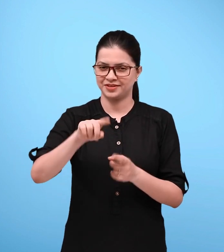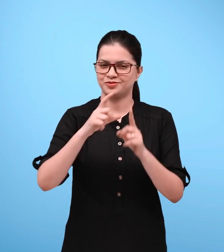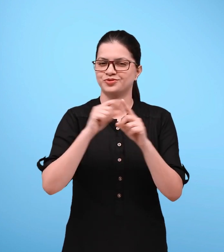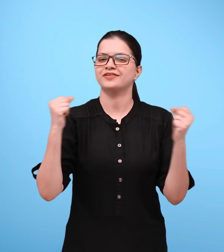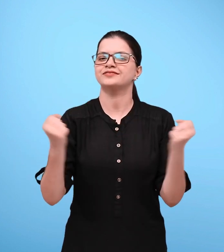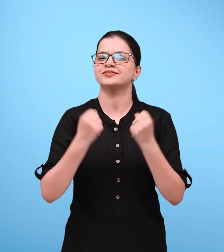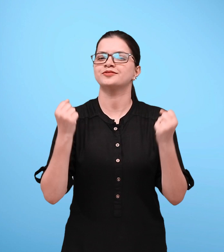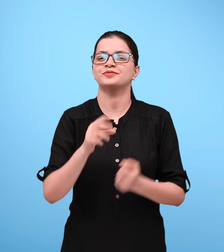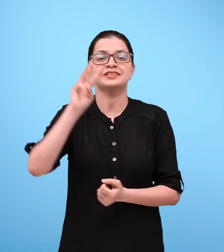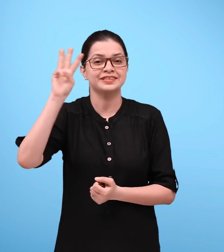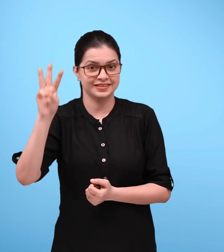Activity 3.